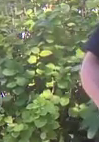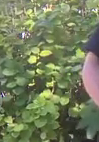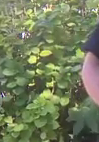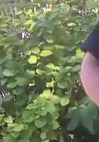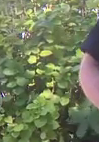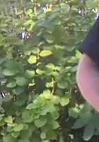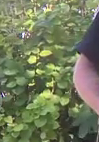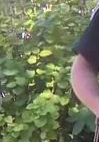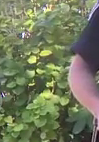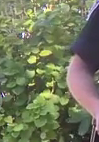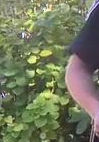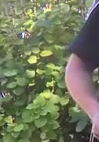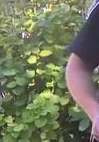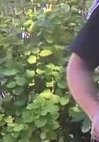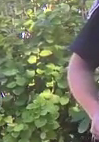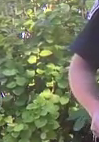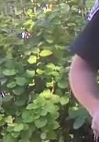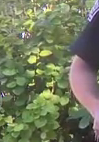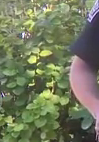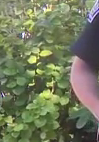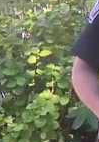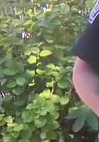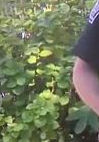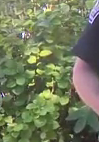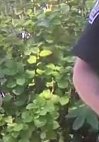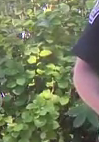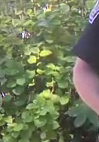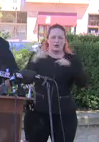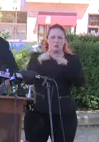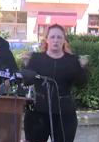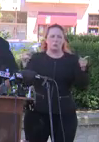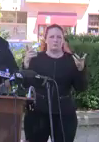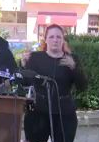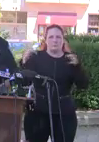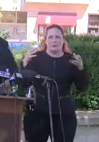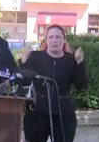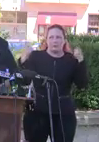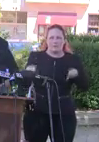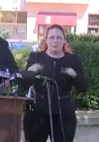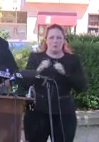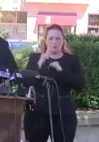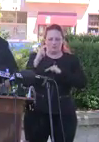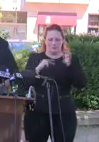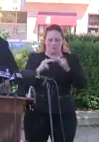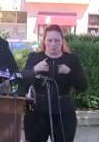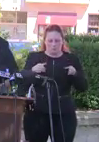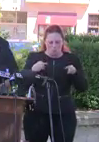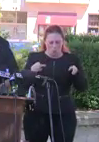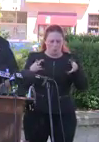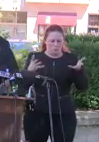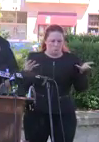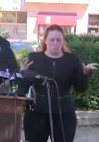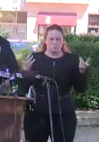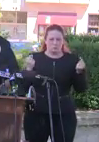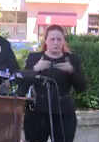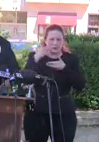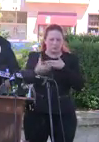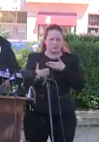that representatives from Department of Transportation want to speak to all of you sometime mid to end of this week.